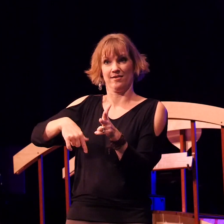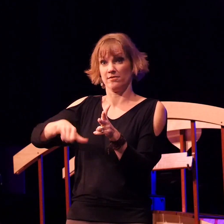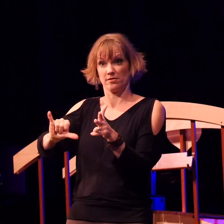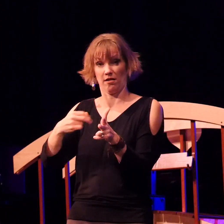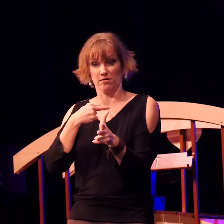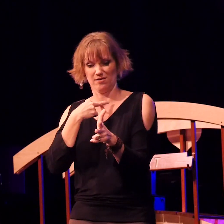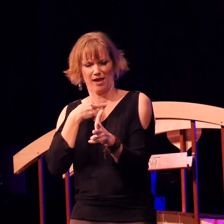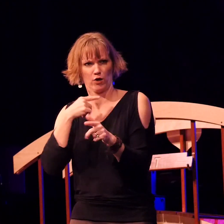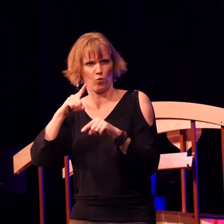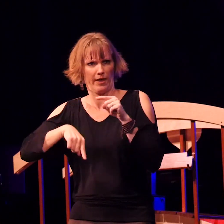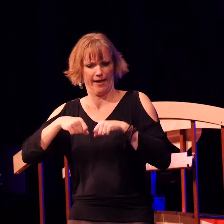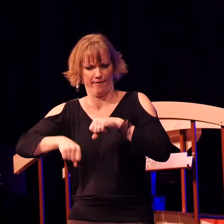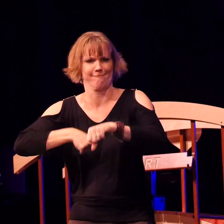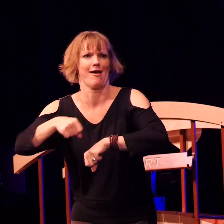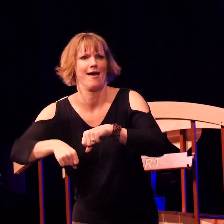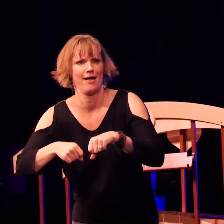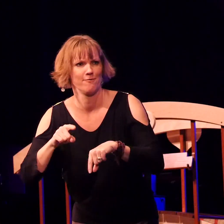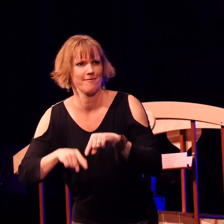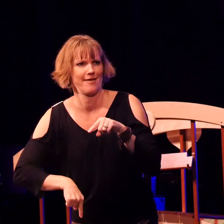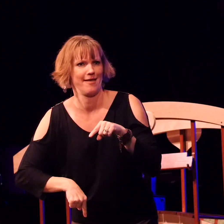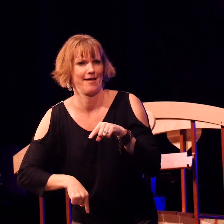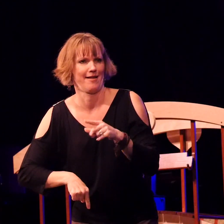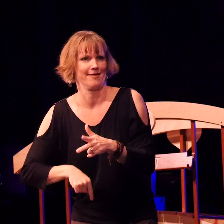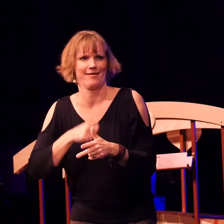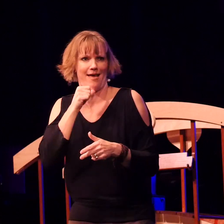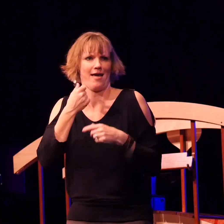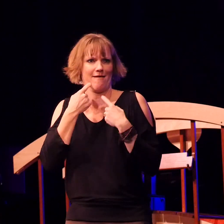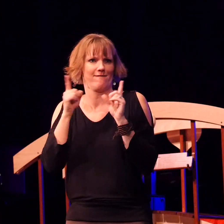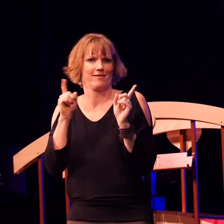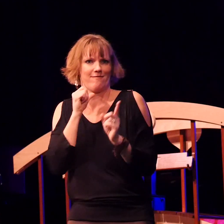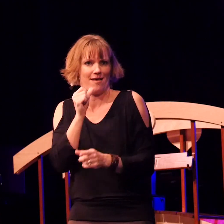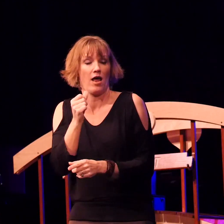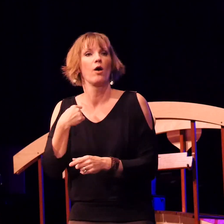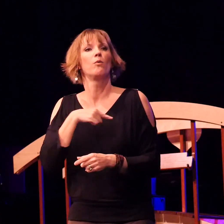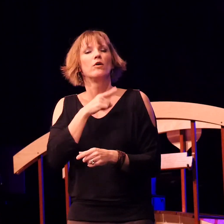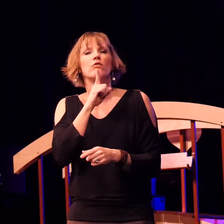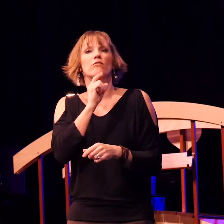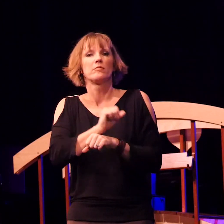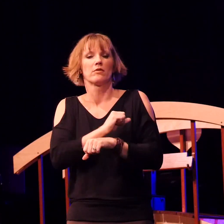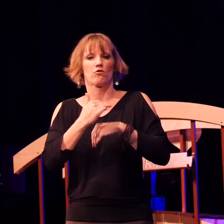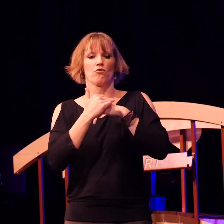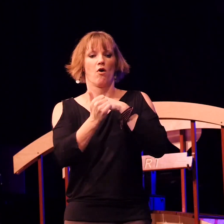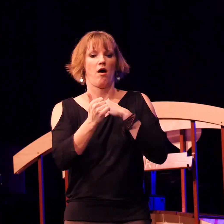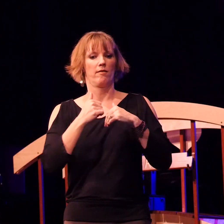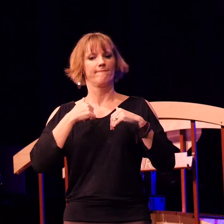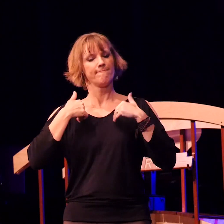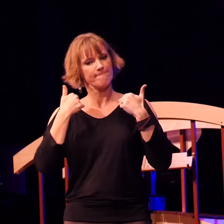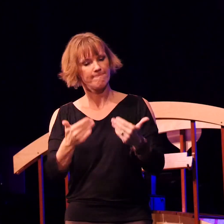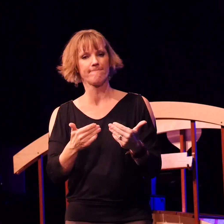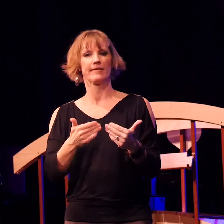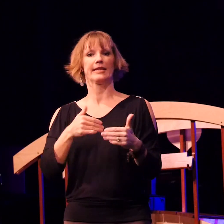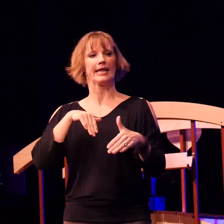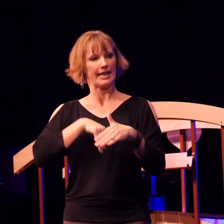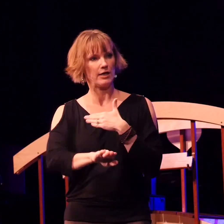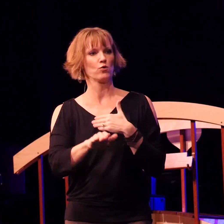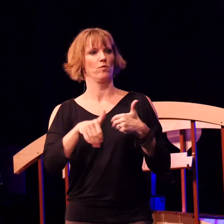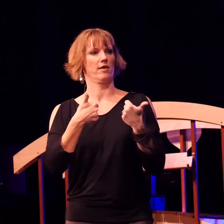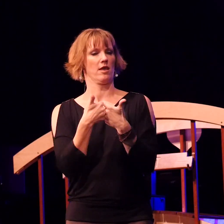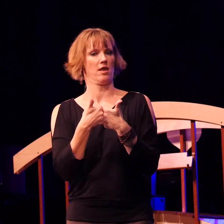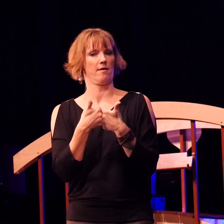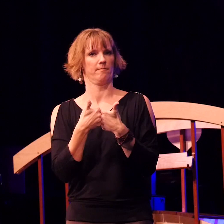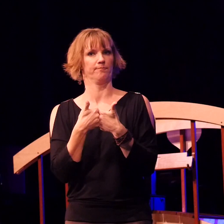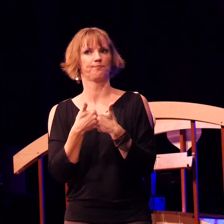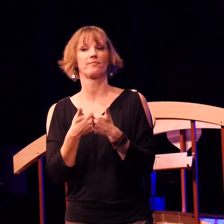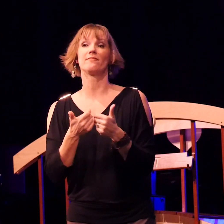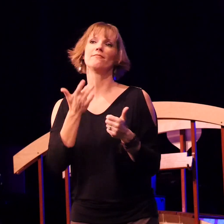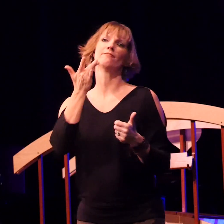paralyzed and pretty much ineffective. We're called to really move into the game, re-enter the game. One of my